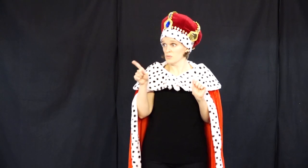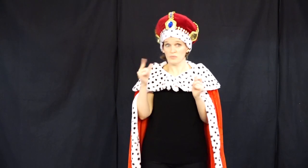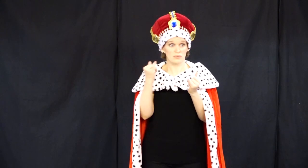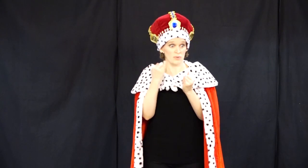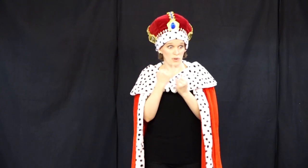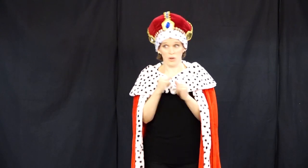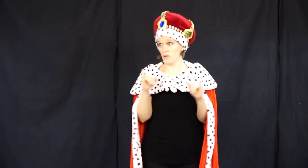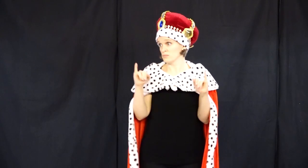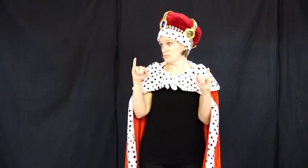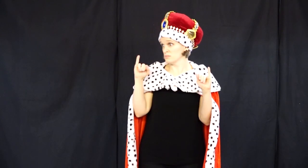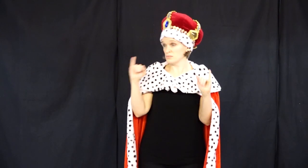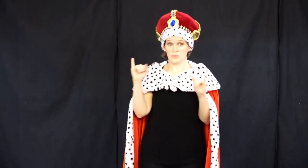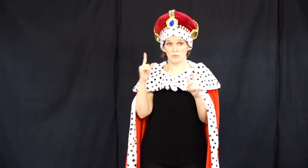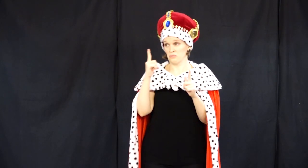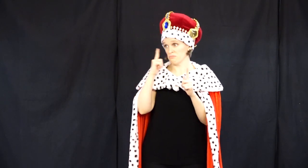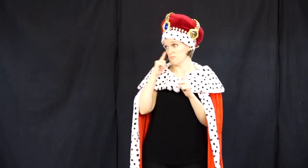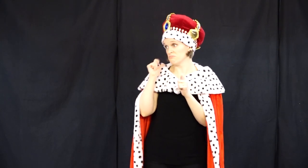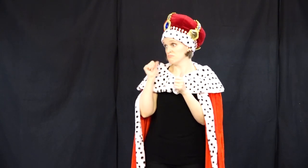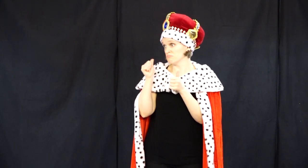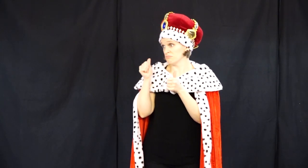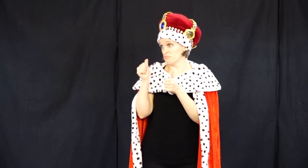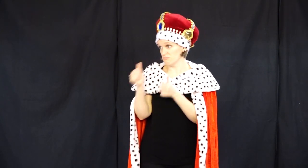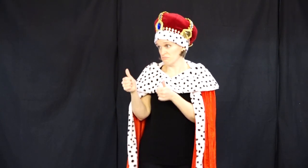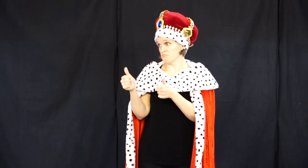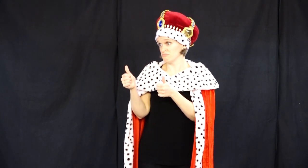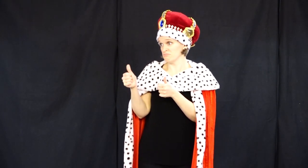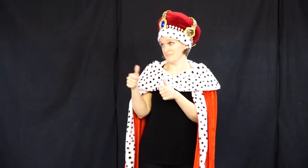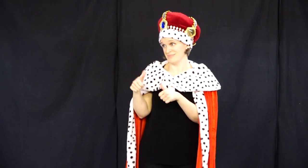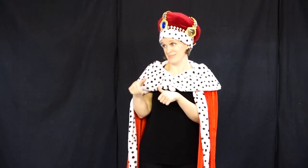You're on your